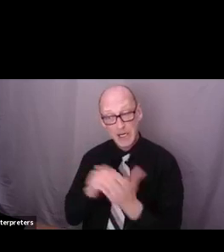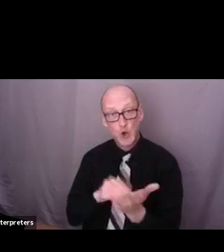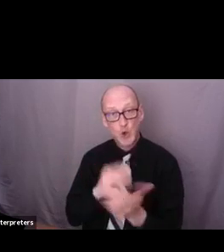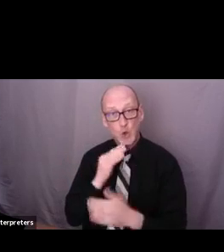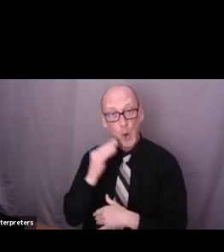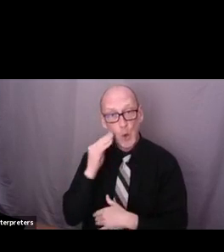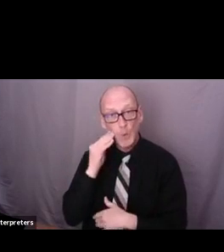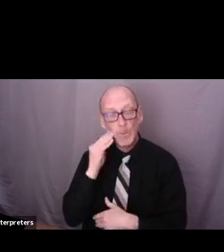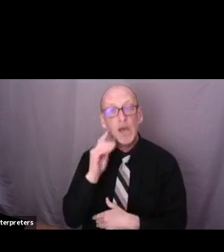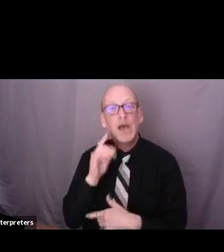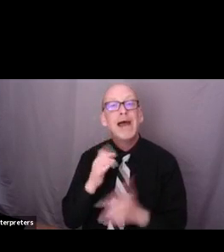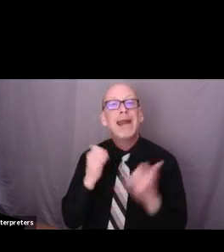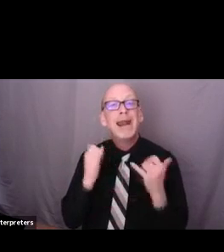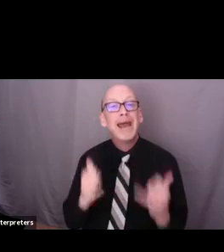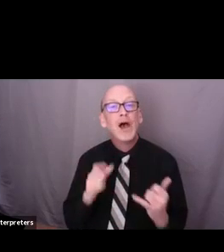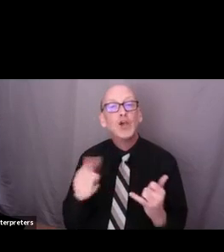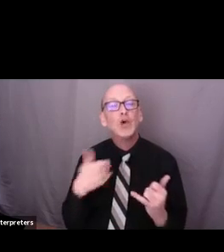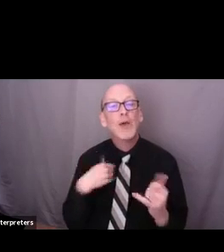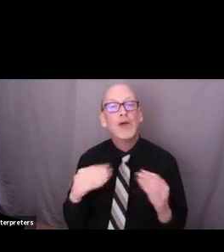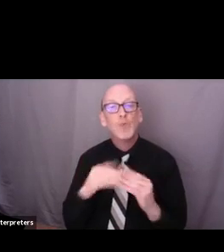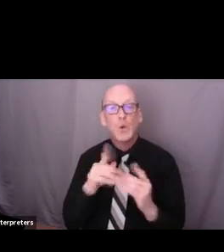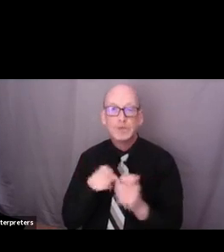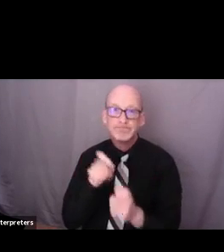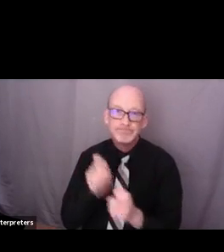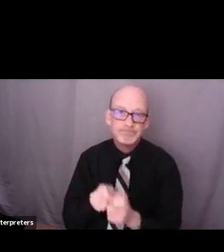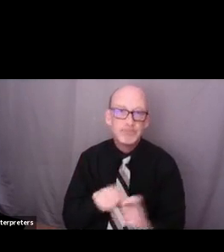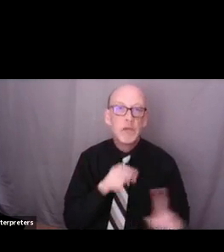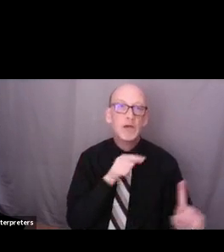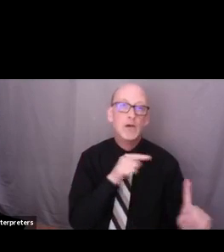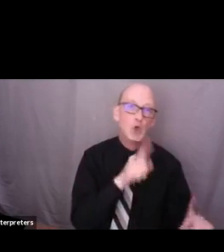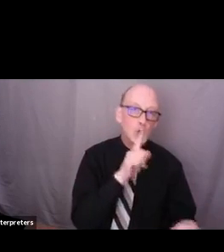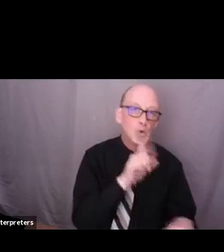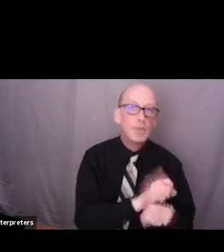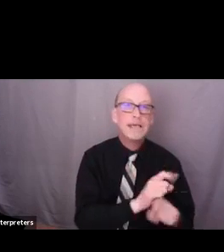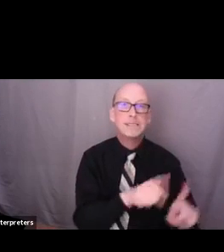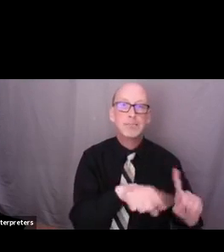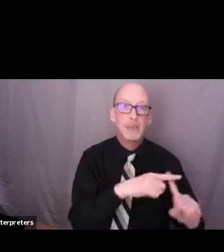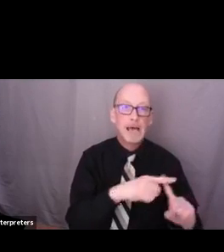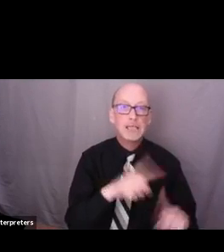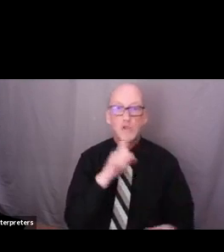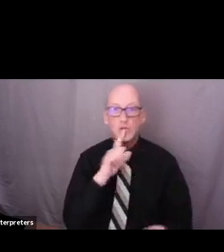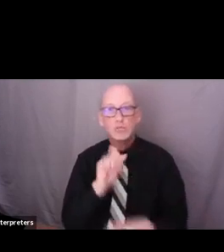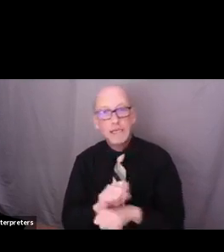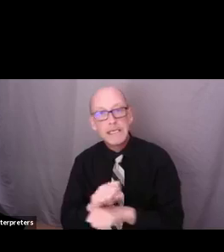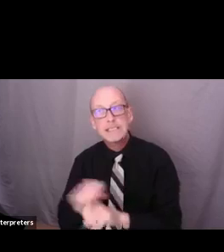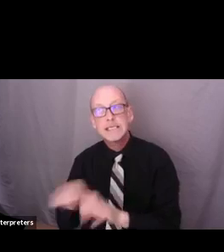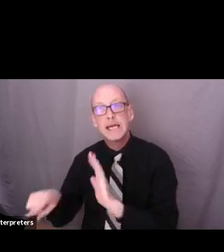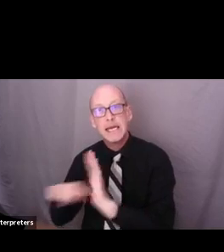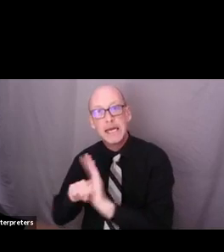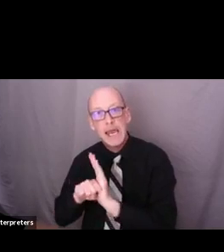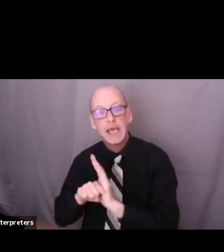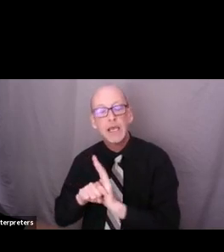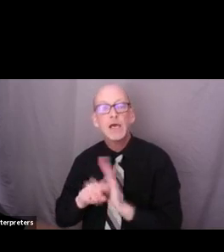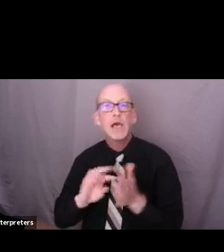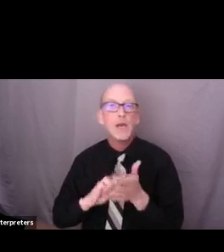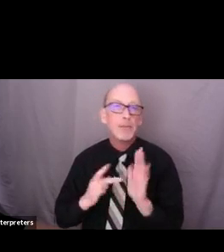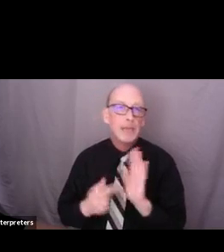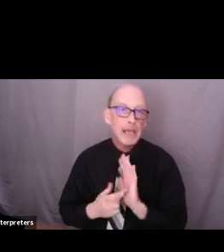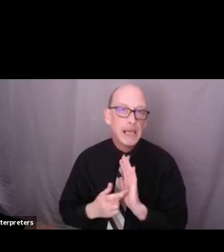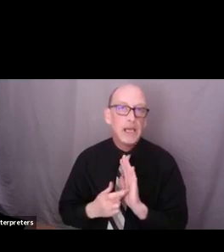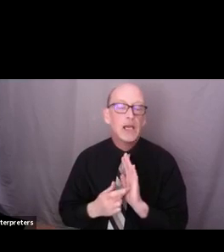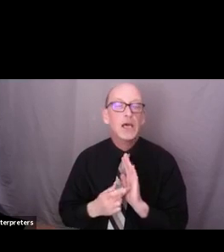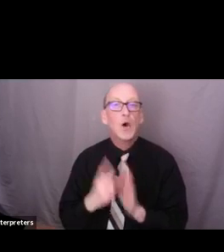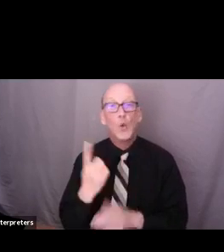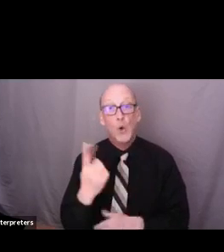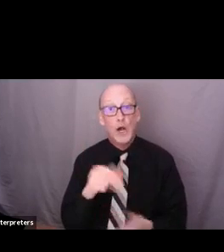you now then have a more definitive, these individuals are positive, these are negative. to the extent that, one nursing